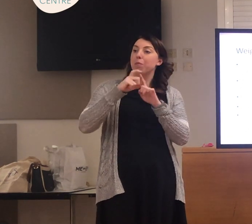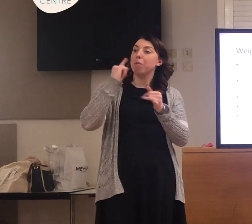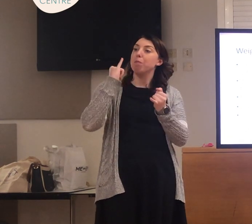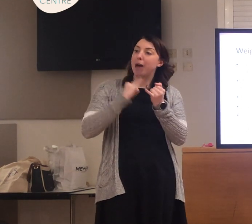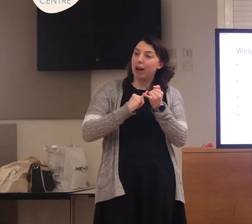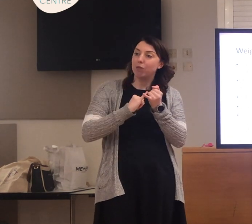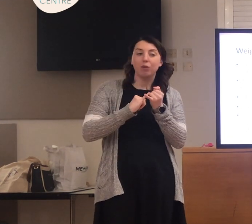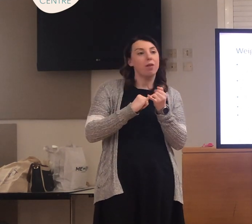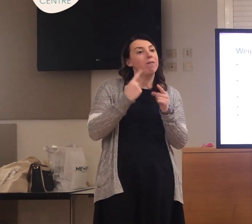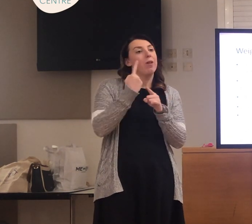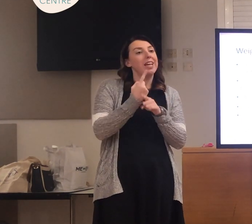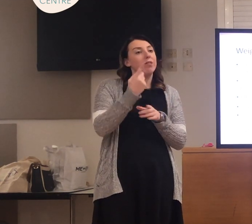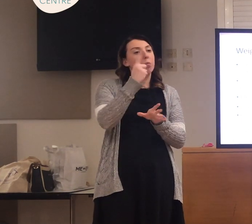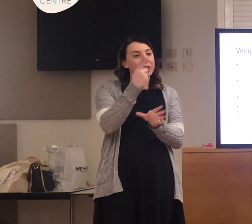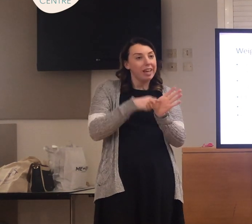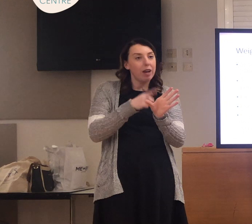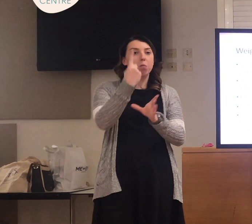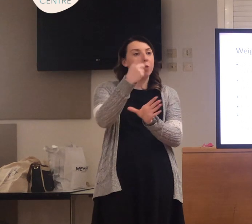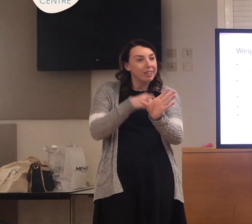the perimenopause.